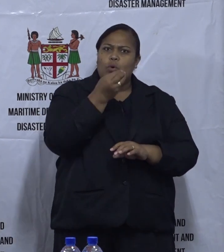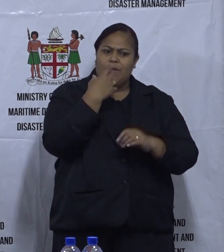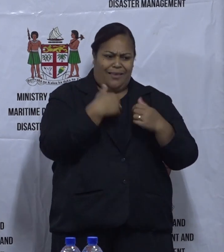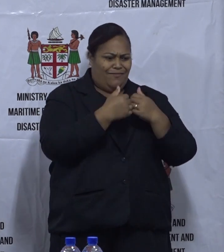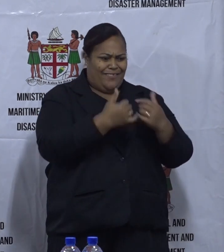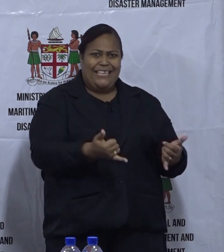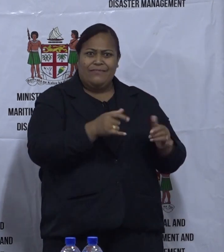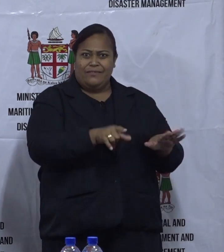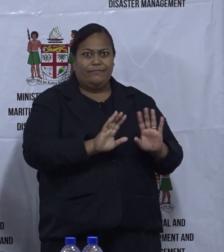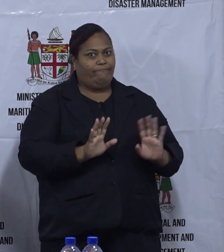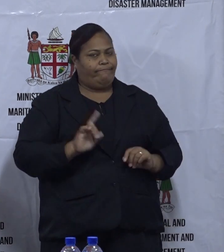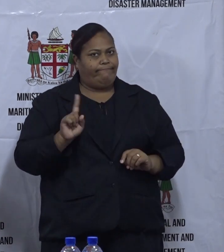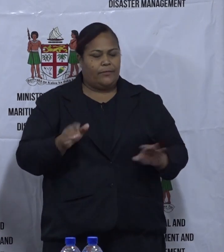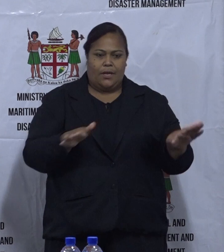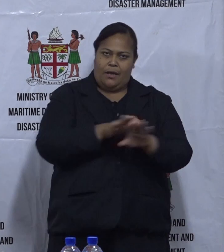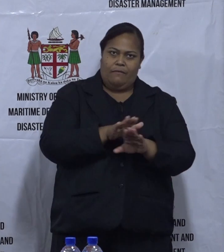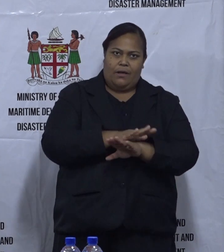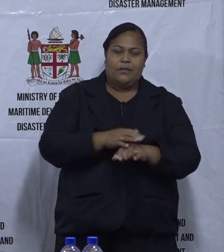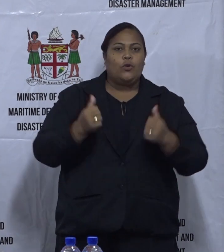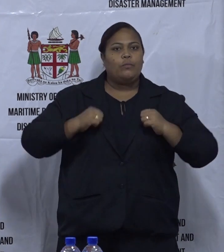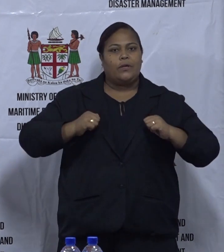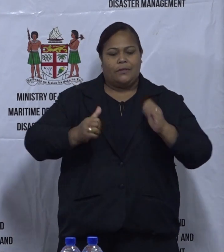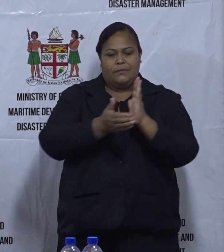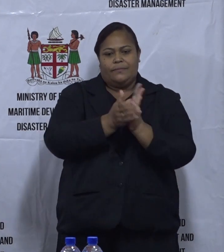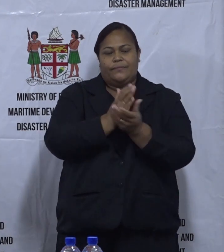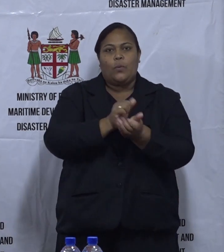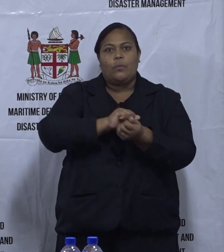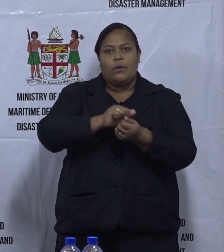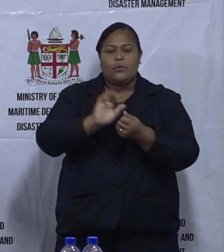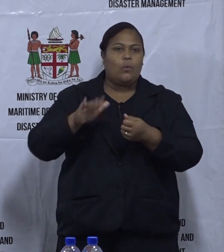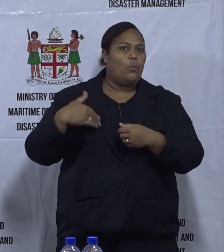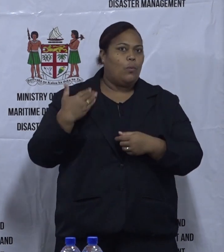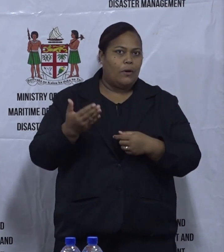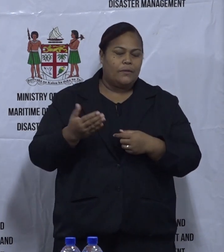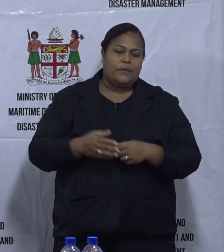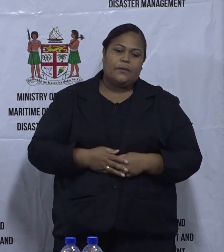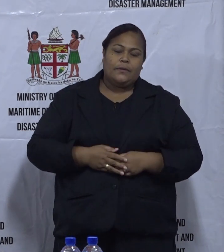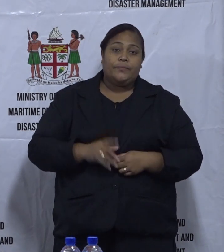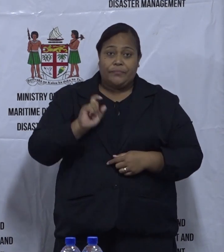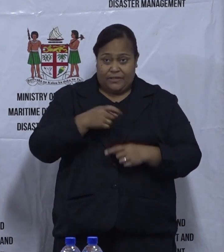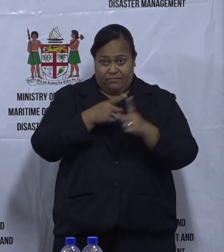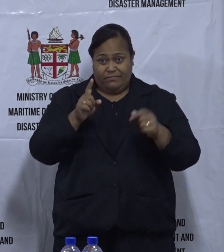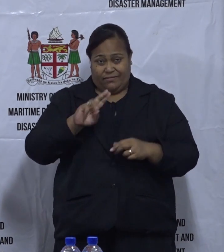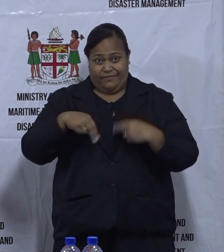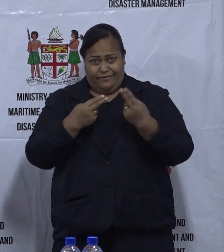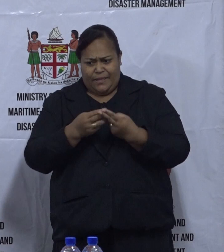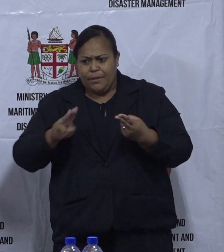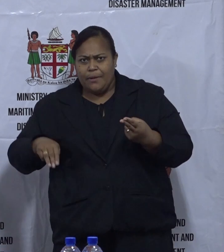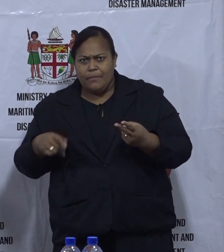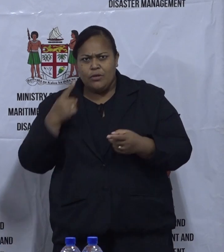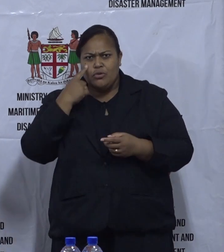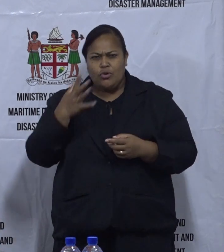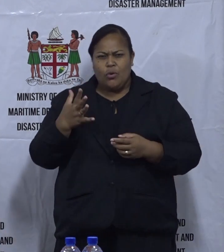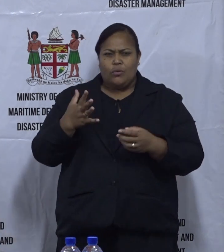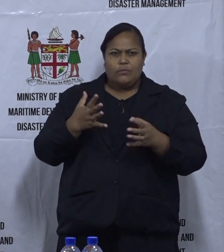practice hand washing at all times. And if someone in your family shows symptoms of